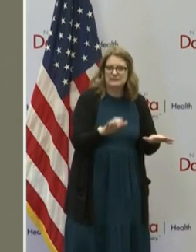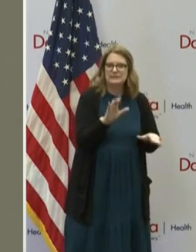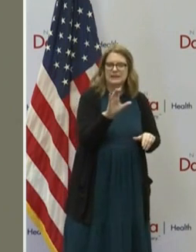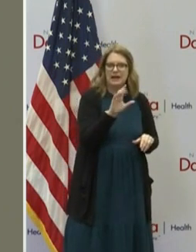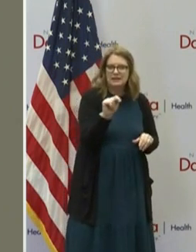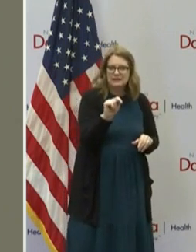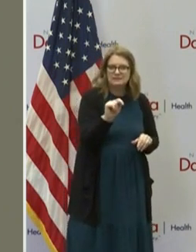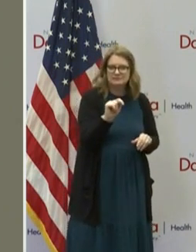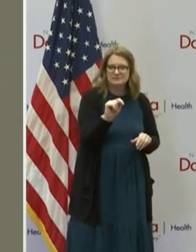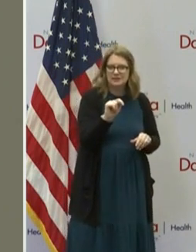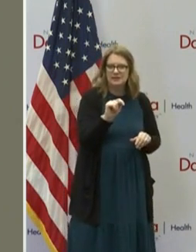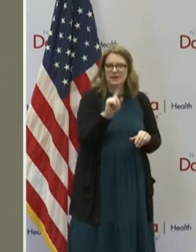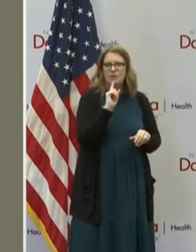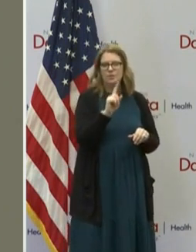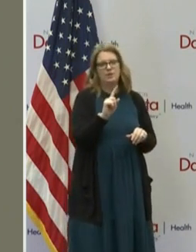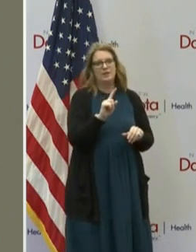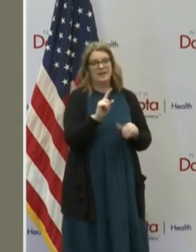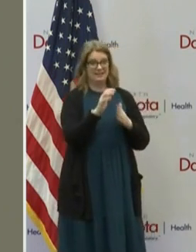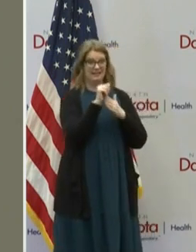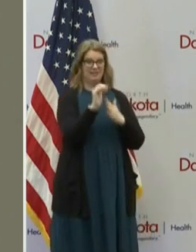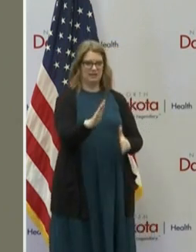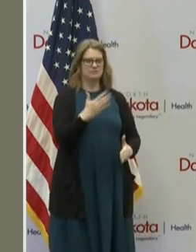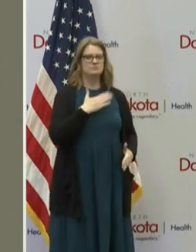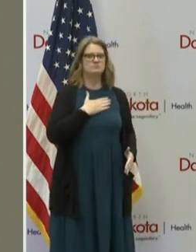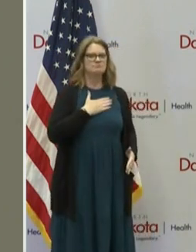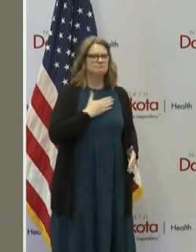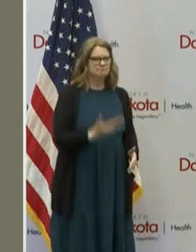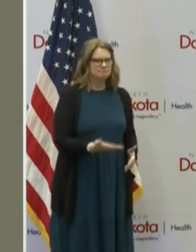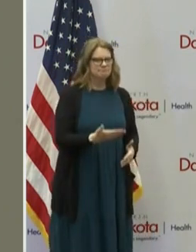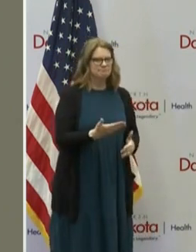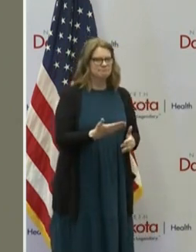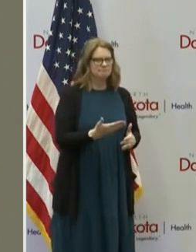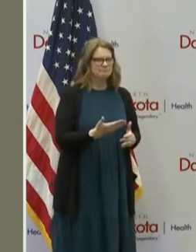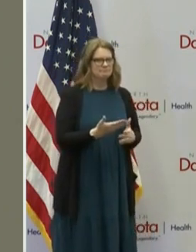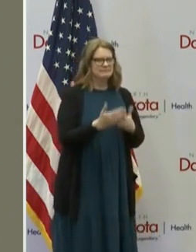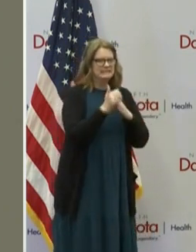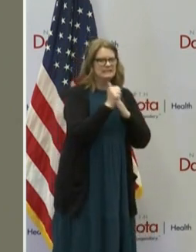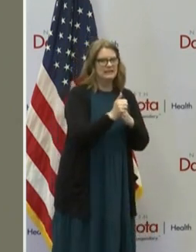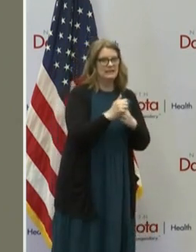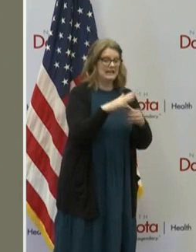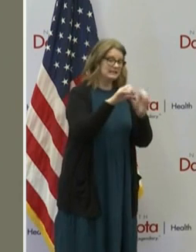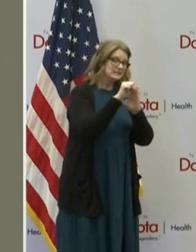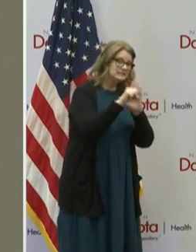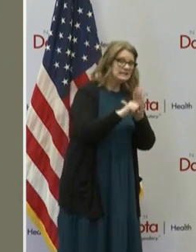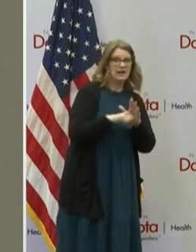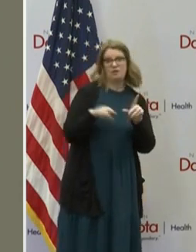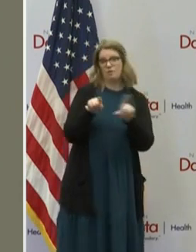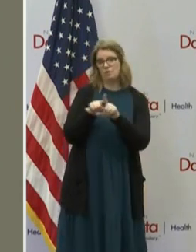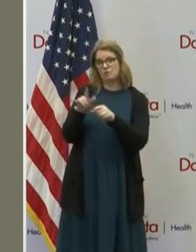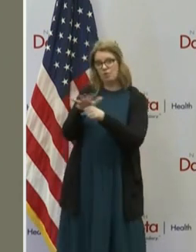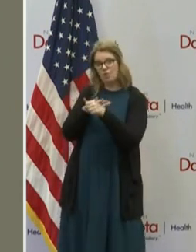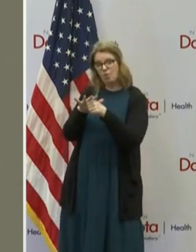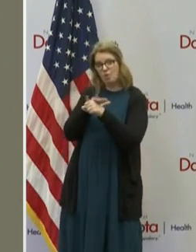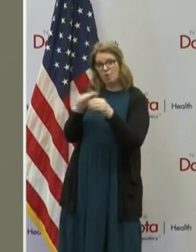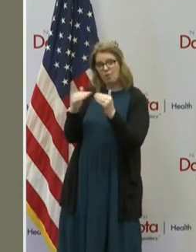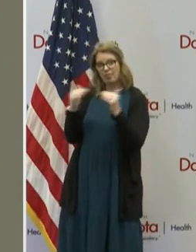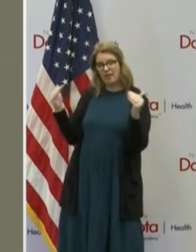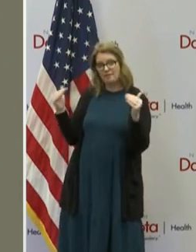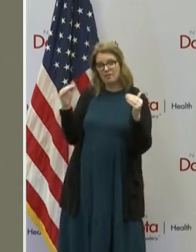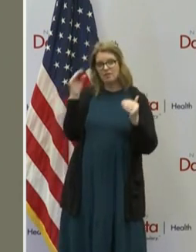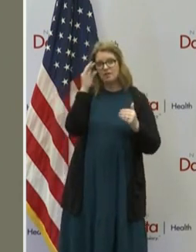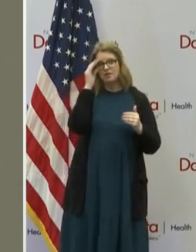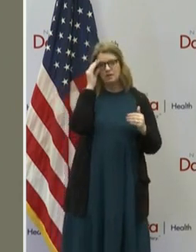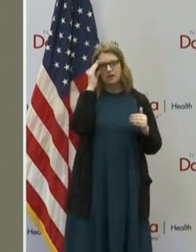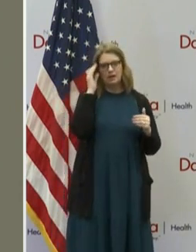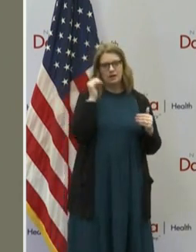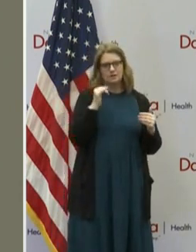across our teams, and the leaders that have stepped up to help lead that, both at the state and the local the local level. And again, as we know,